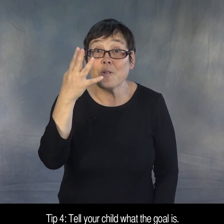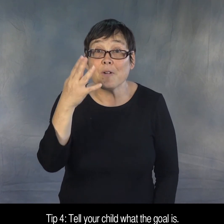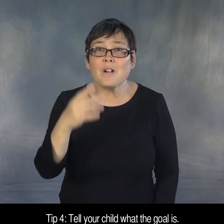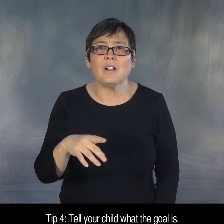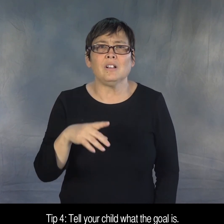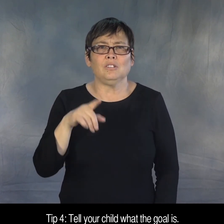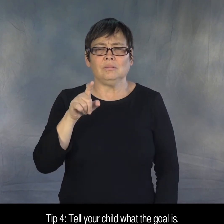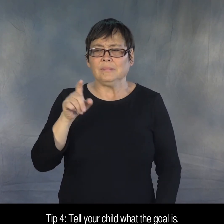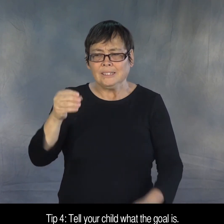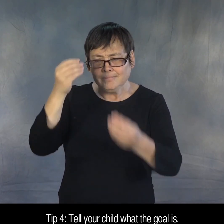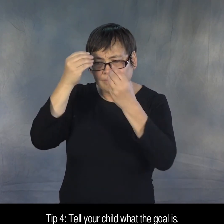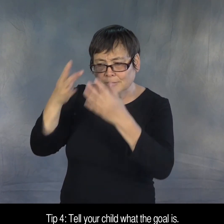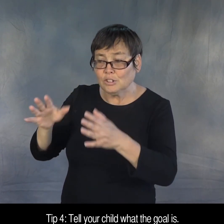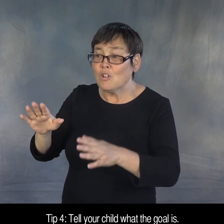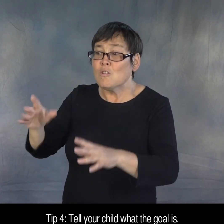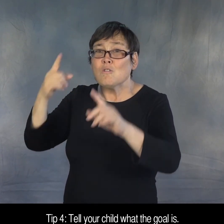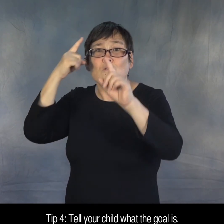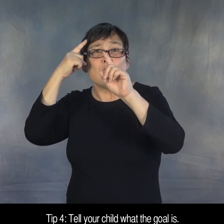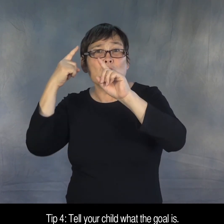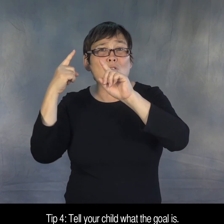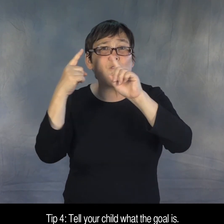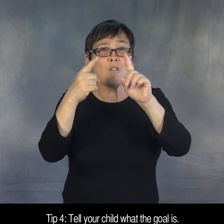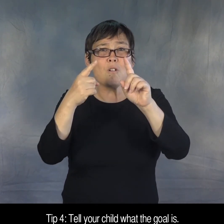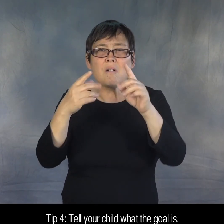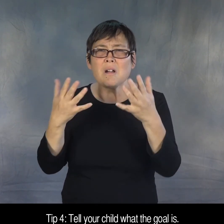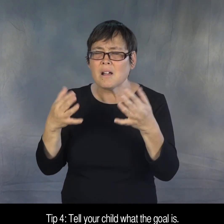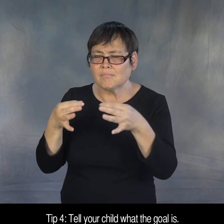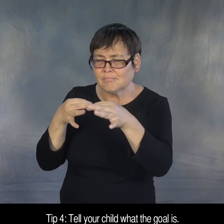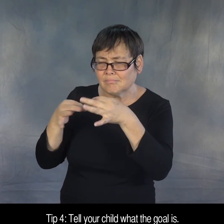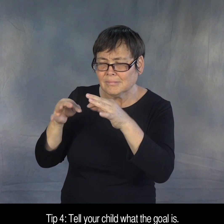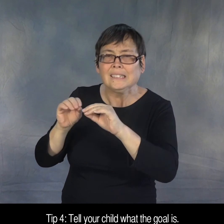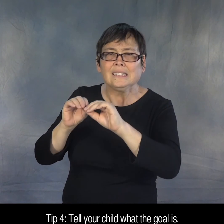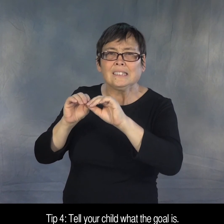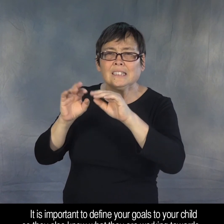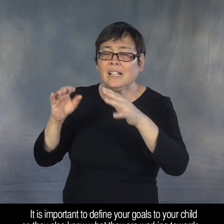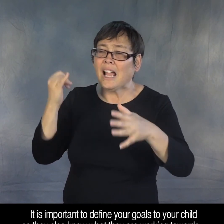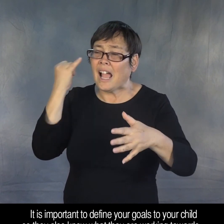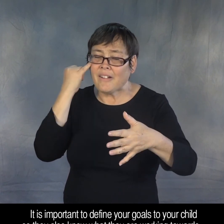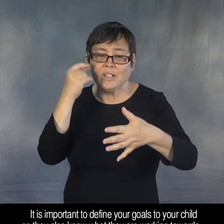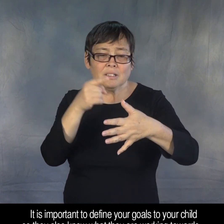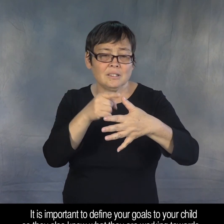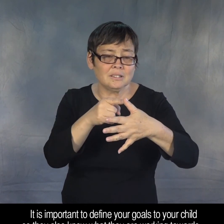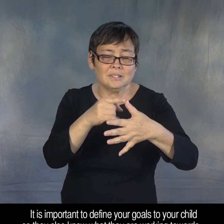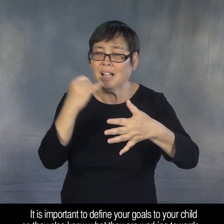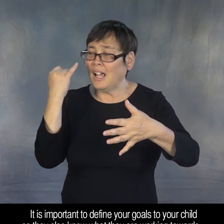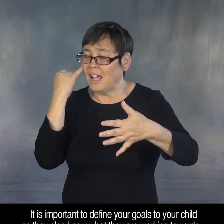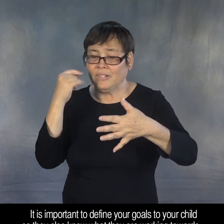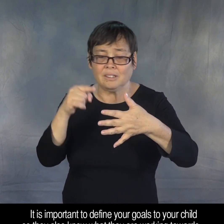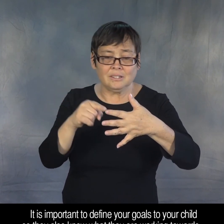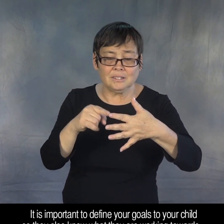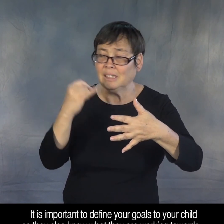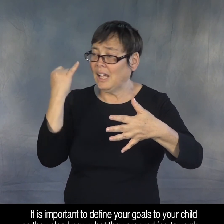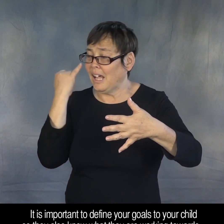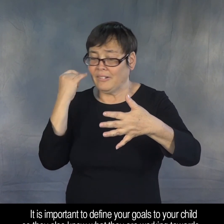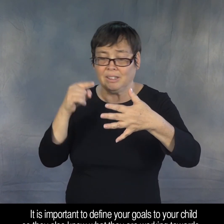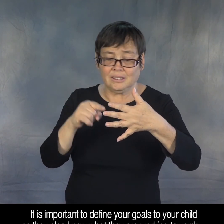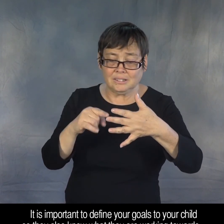Tip 4. Tell your child what the goal is. It is important to define your goals to your